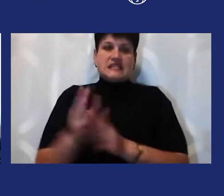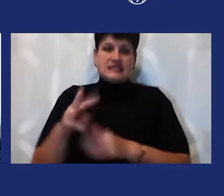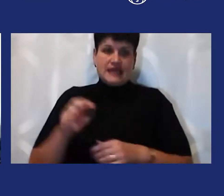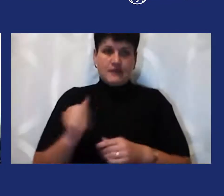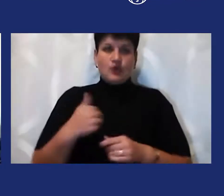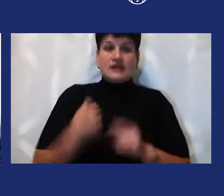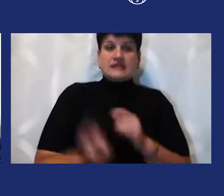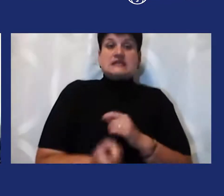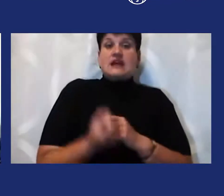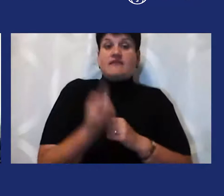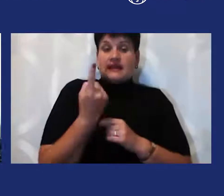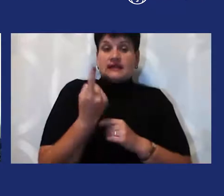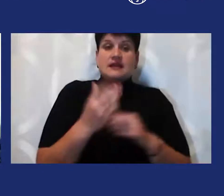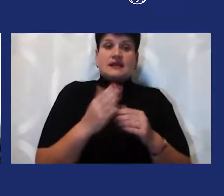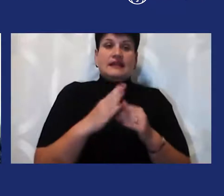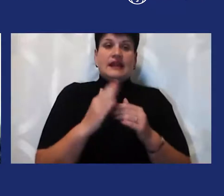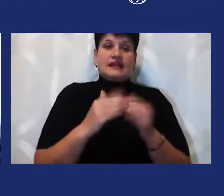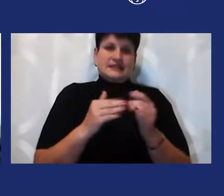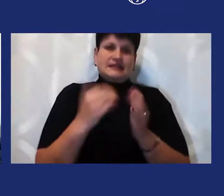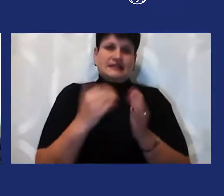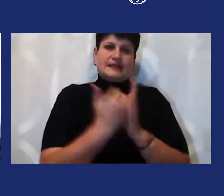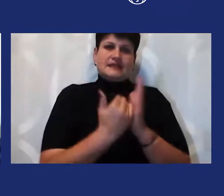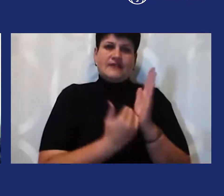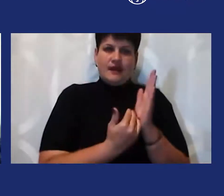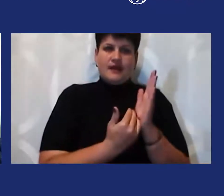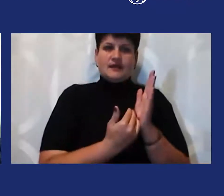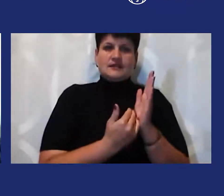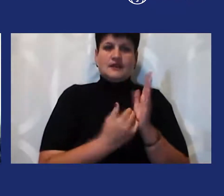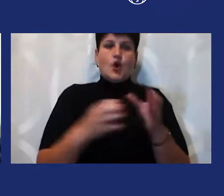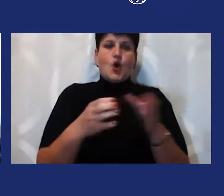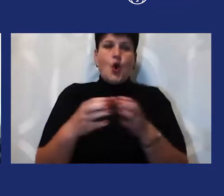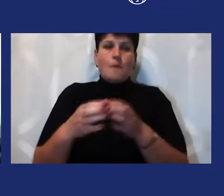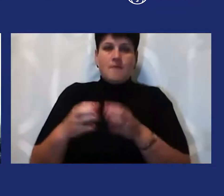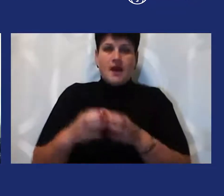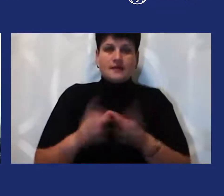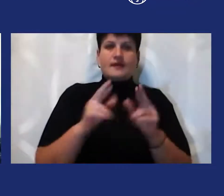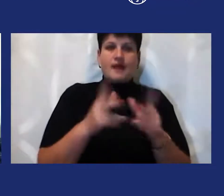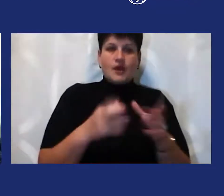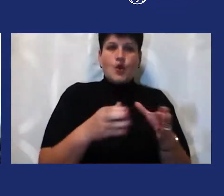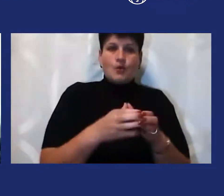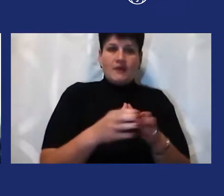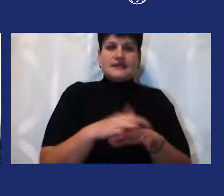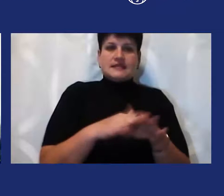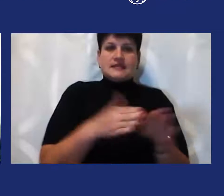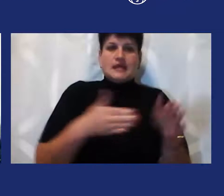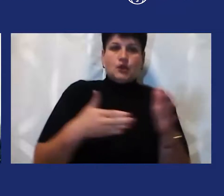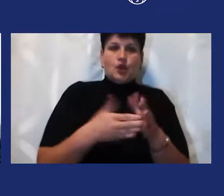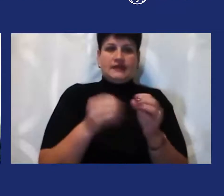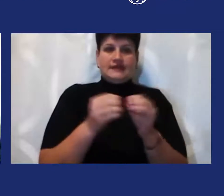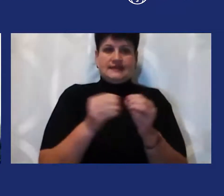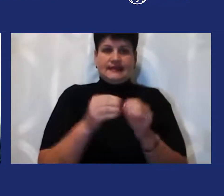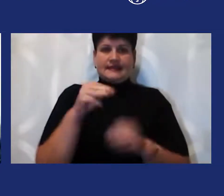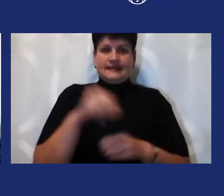formula to be used in the local elections. So we have such communities